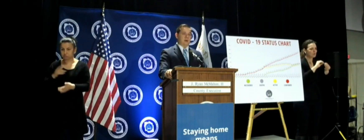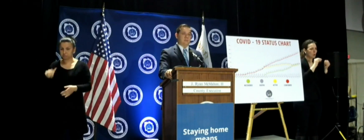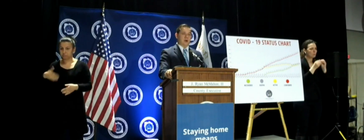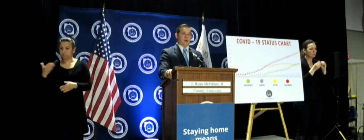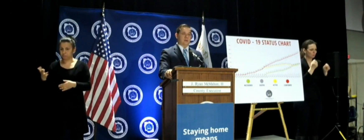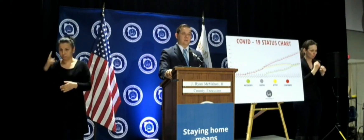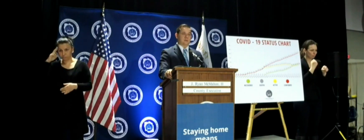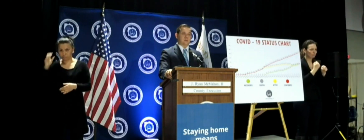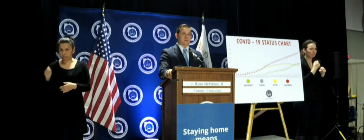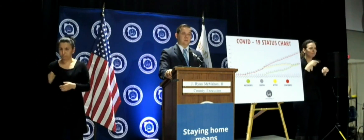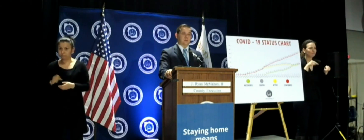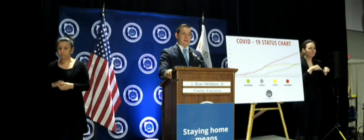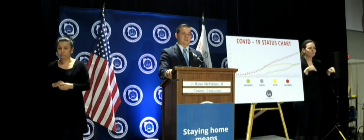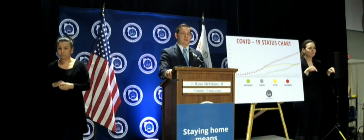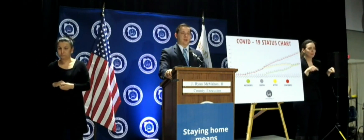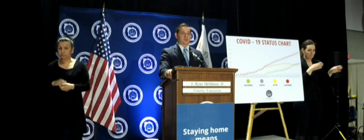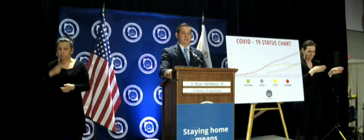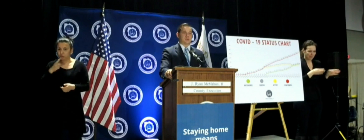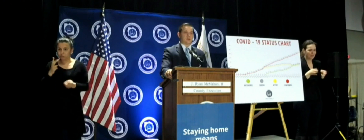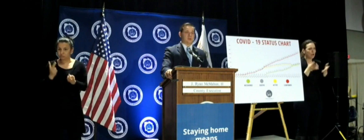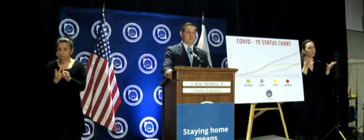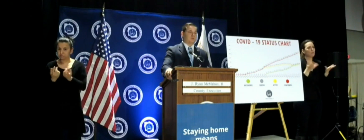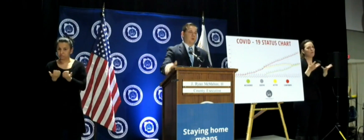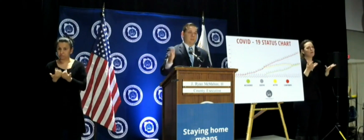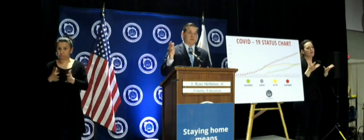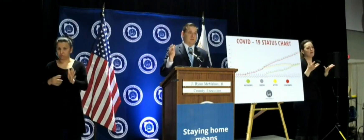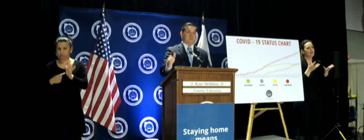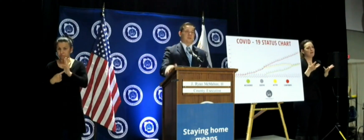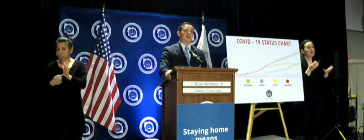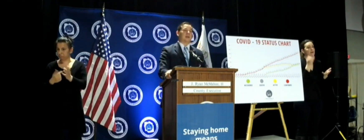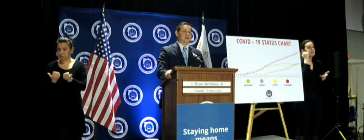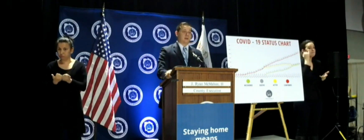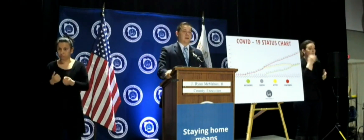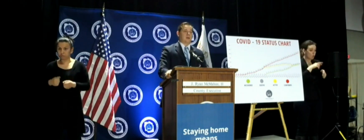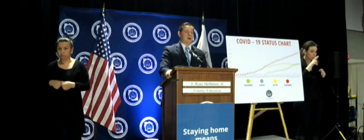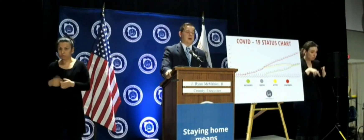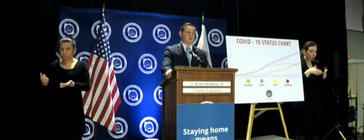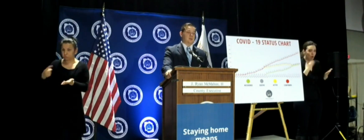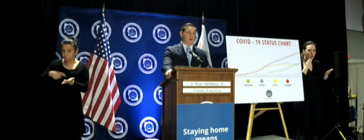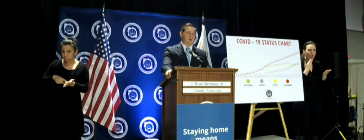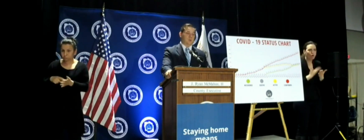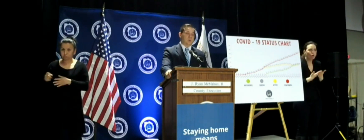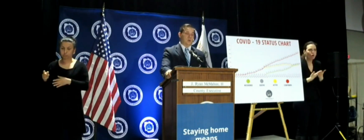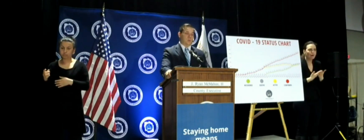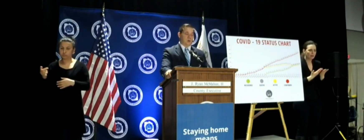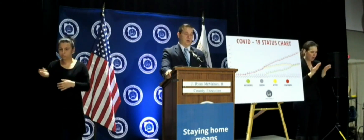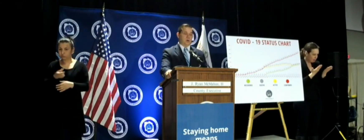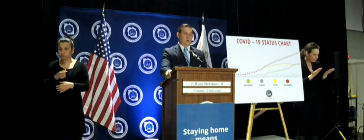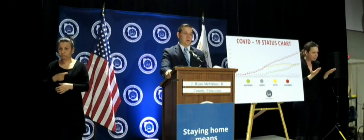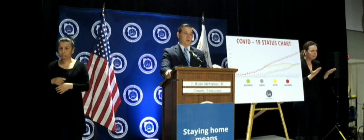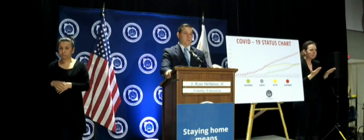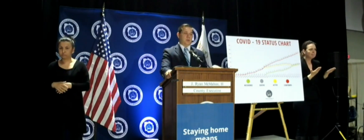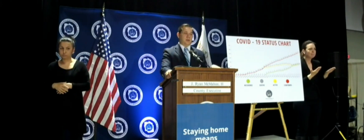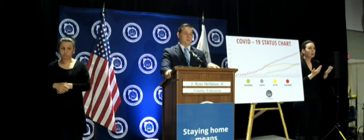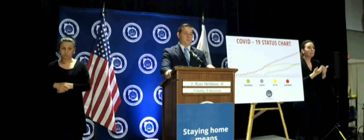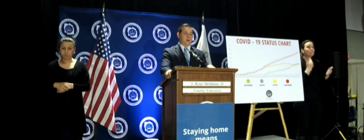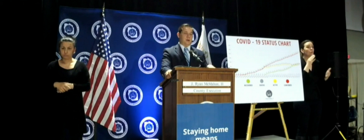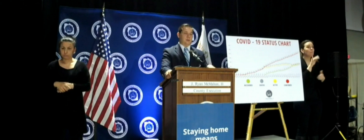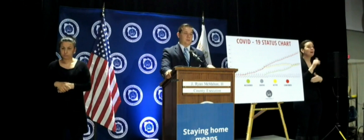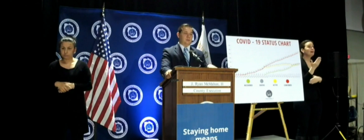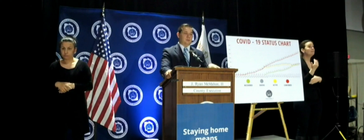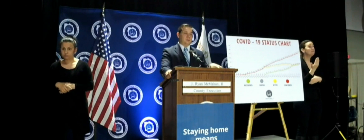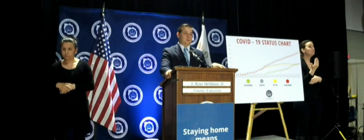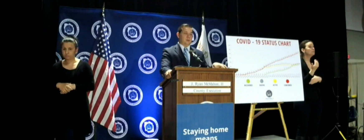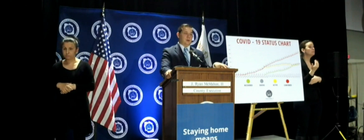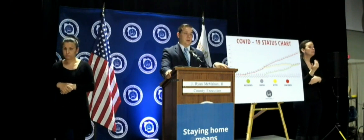the data might merit that discussion before a May 15th date. So we're planning,